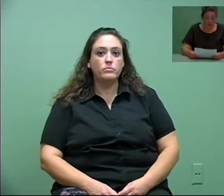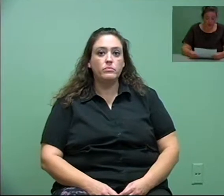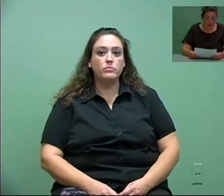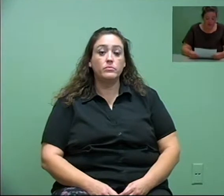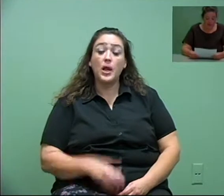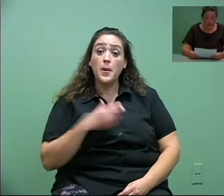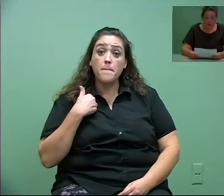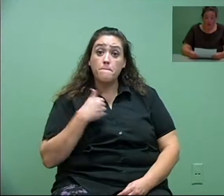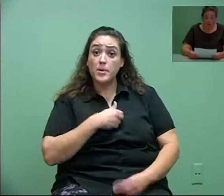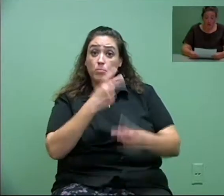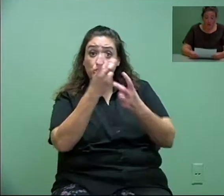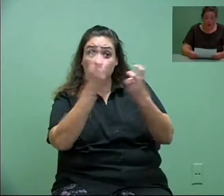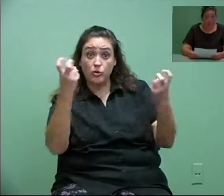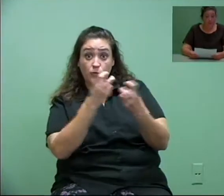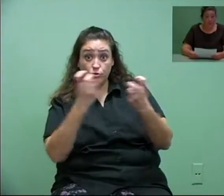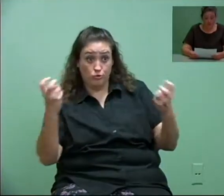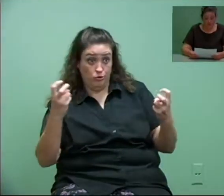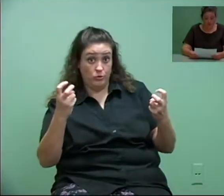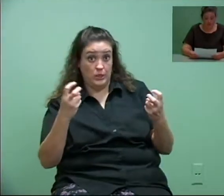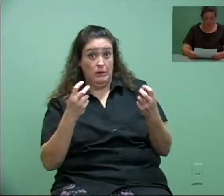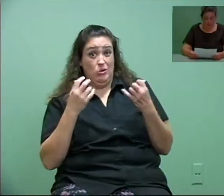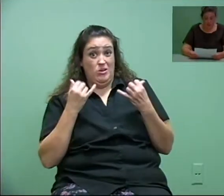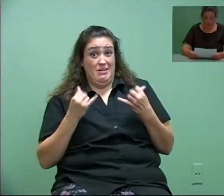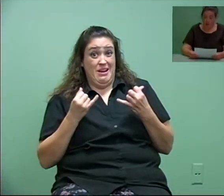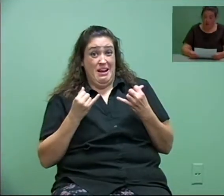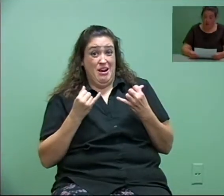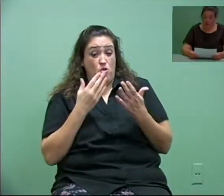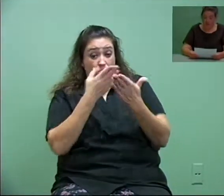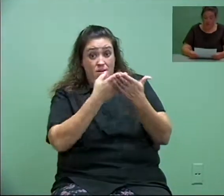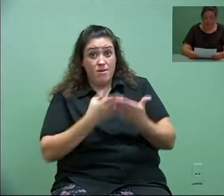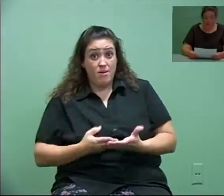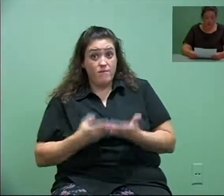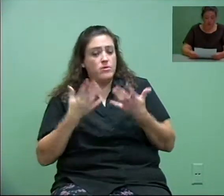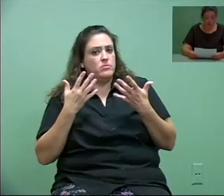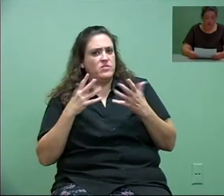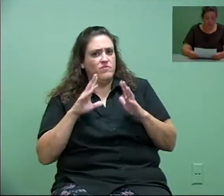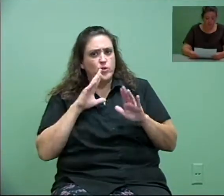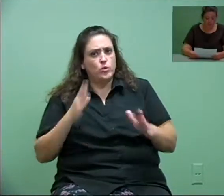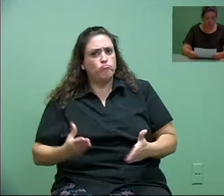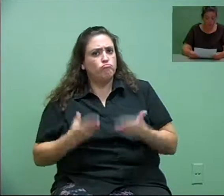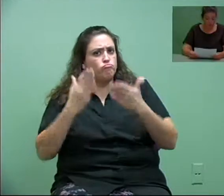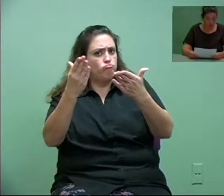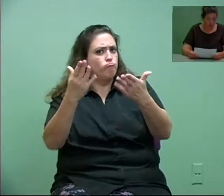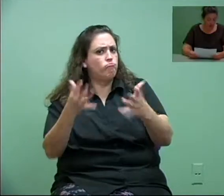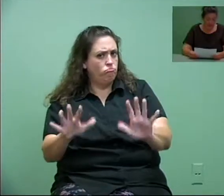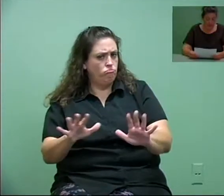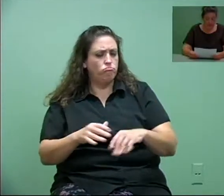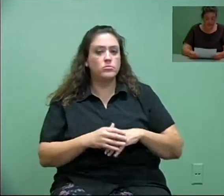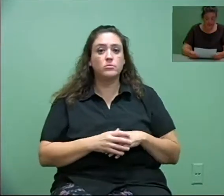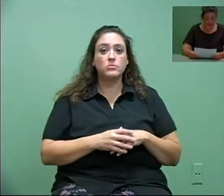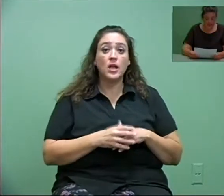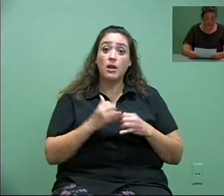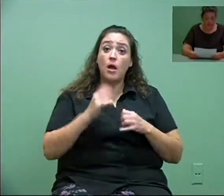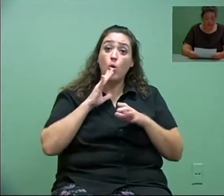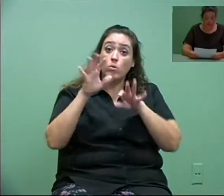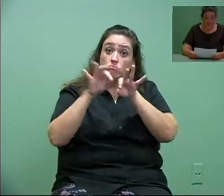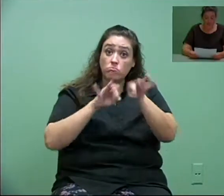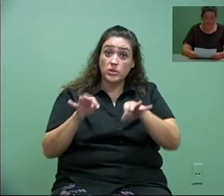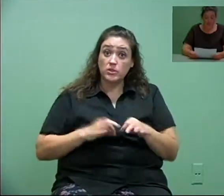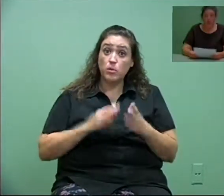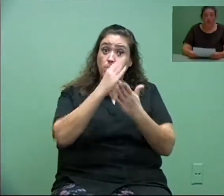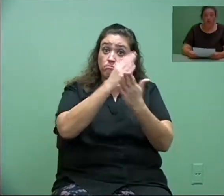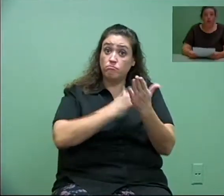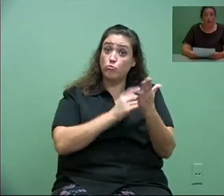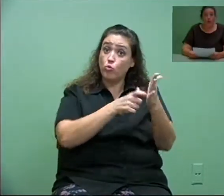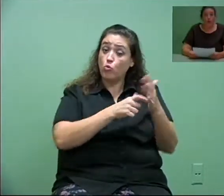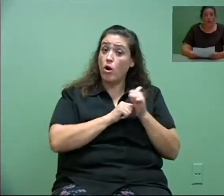Members of the jury, you now have all the evidence. I will give you instructions that you will follow in deciding this